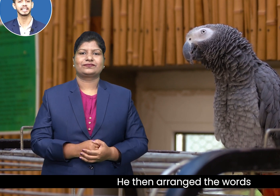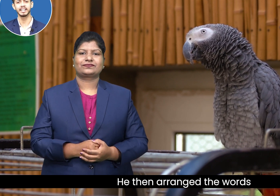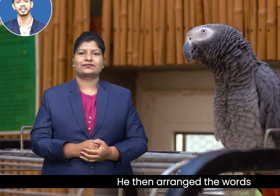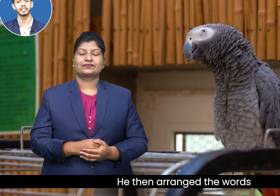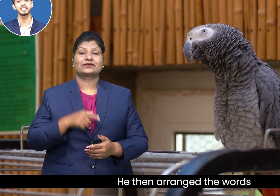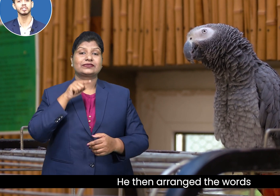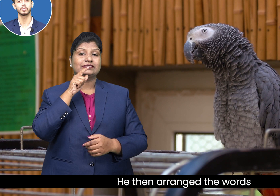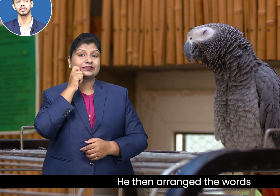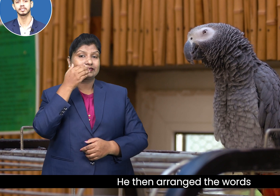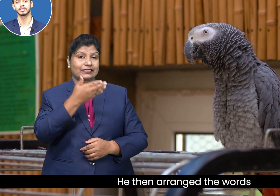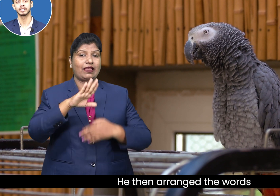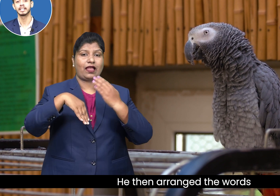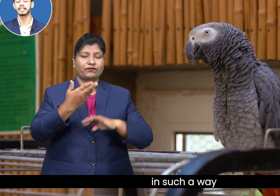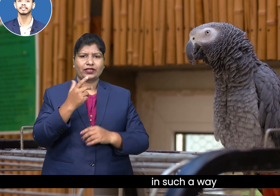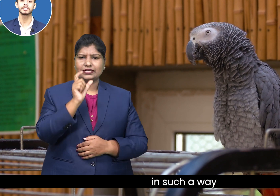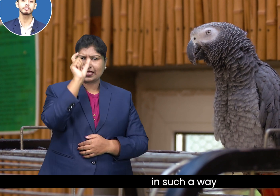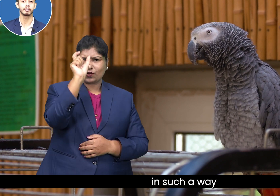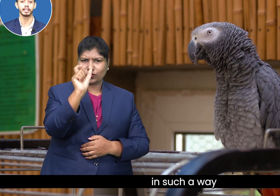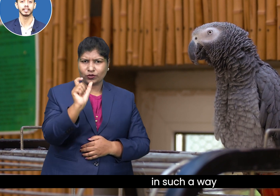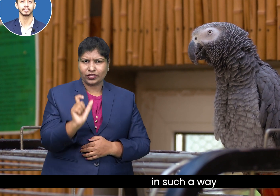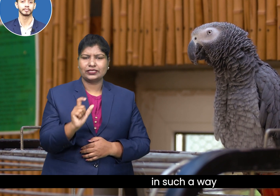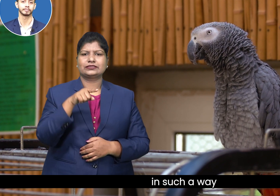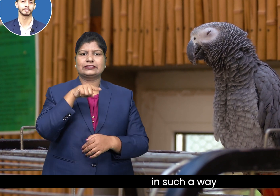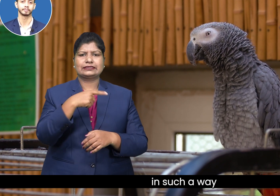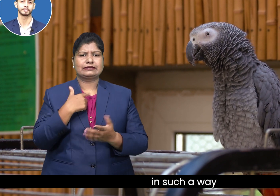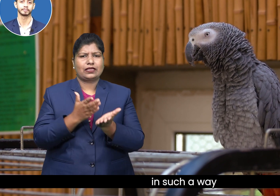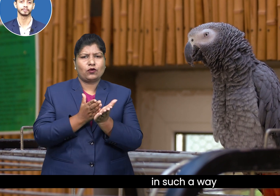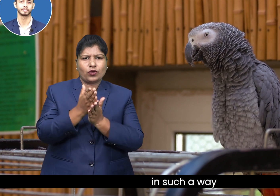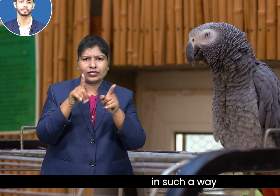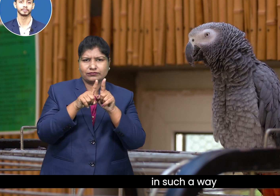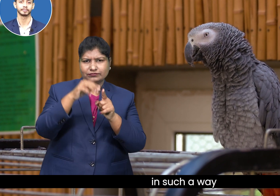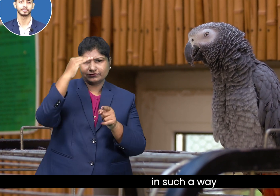He then arranged the words in such a way